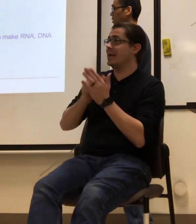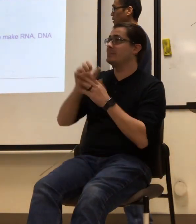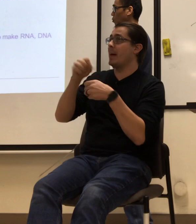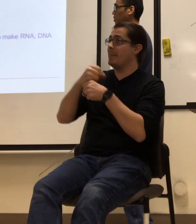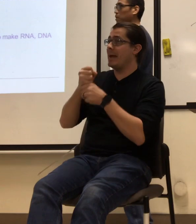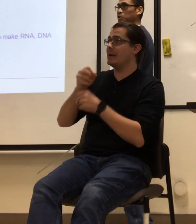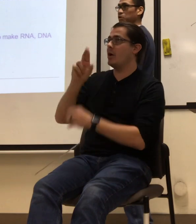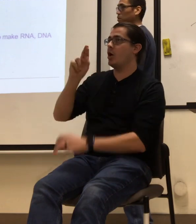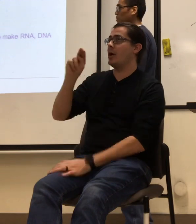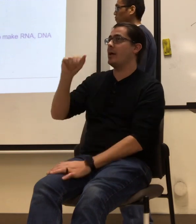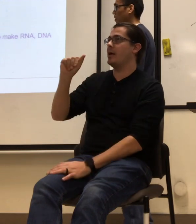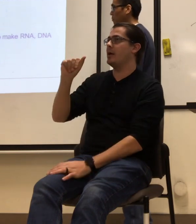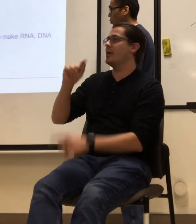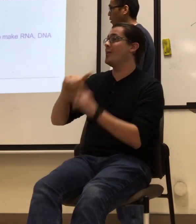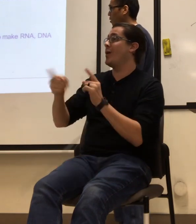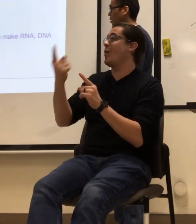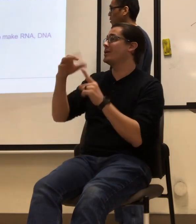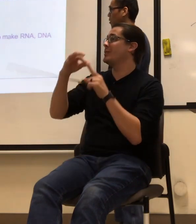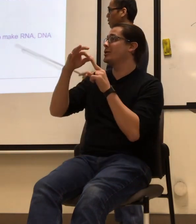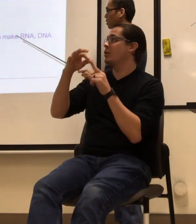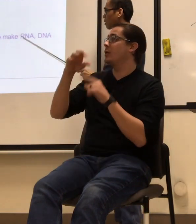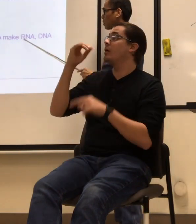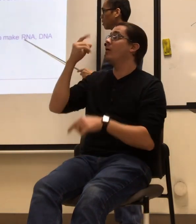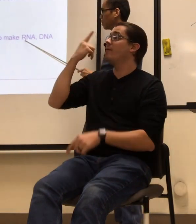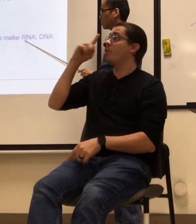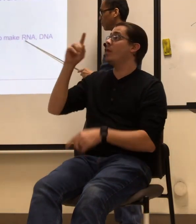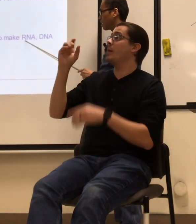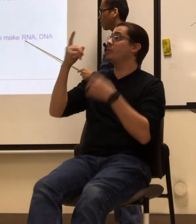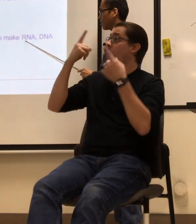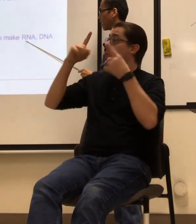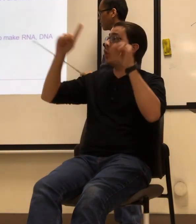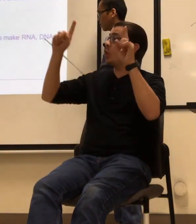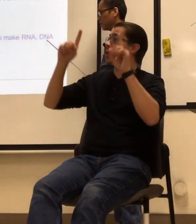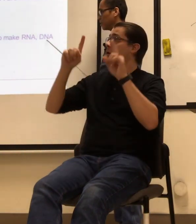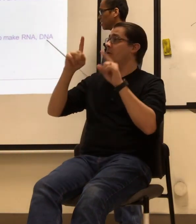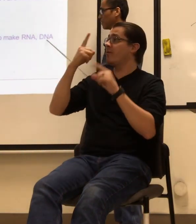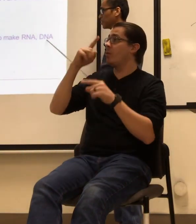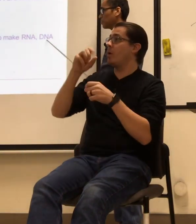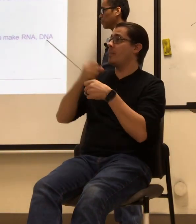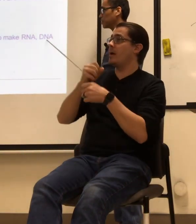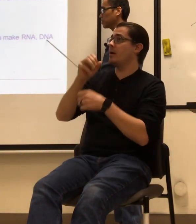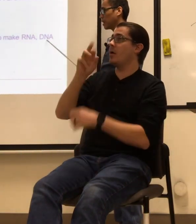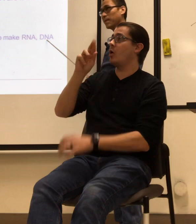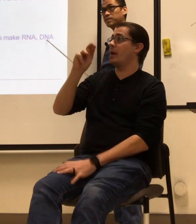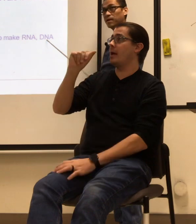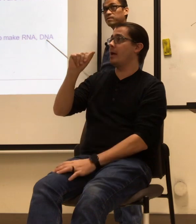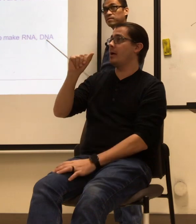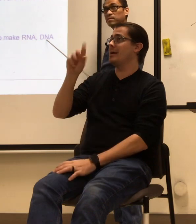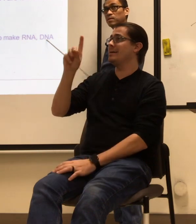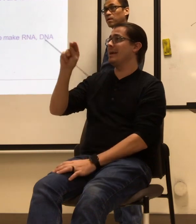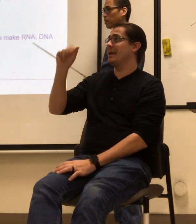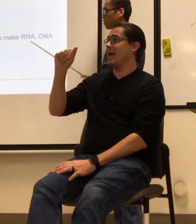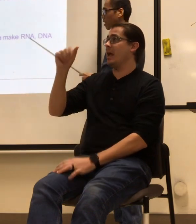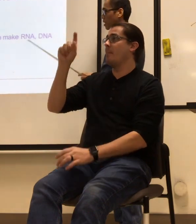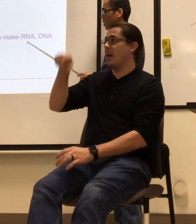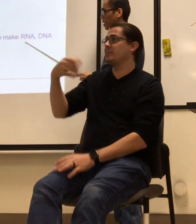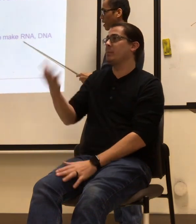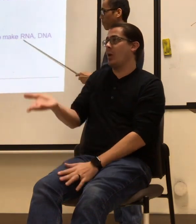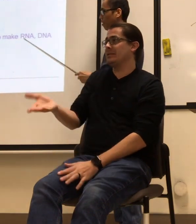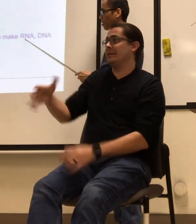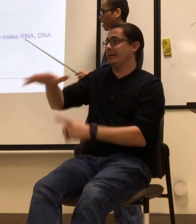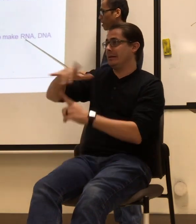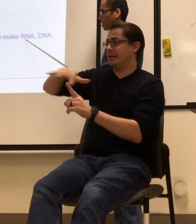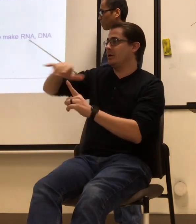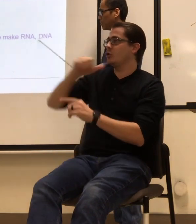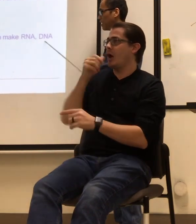Okay. One condition for them to work, to make RNA, DNA must be present. That makes sense. You're not going to make